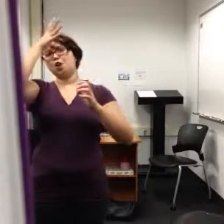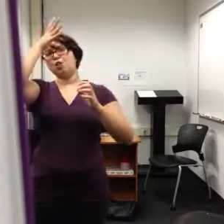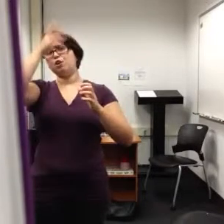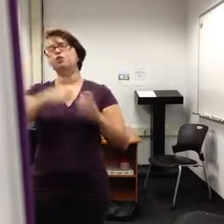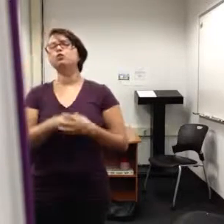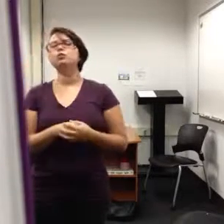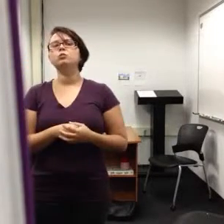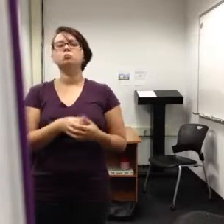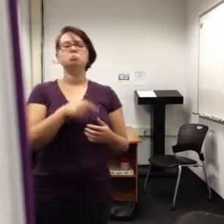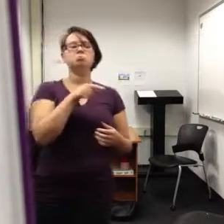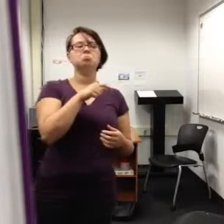Hamilton and Jefferson.